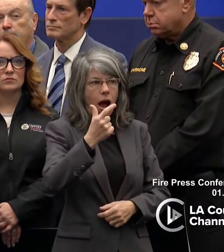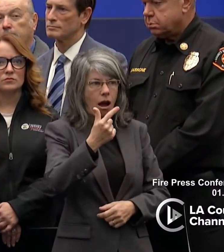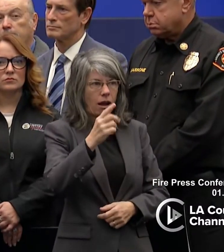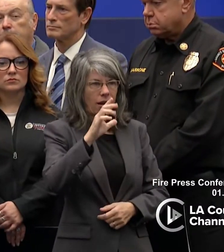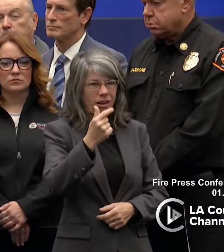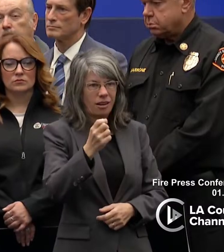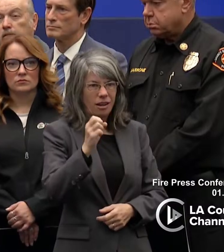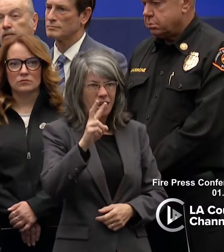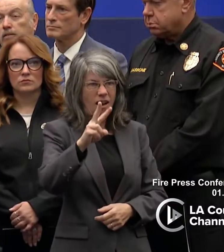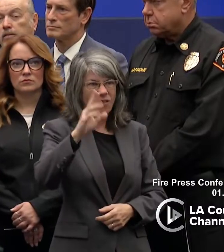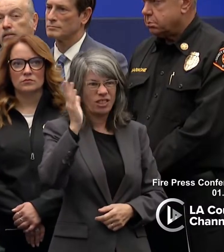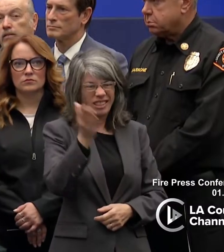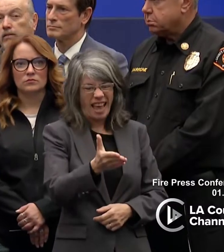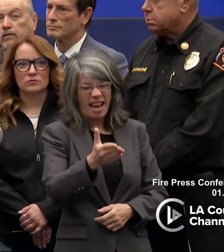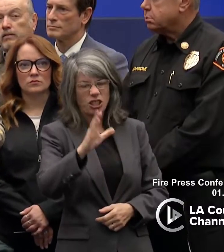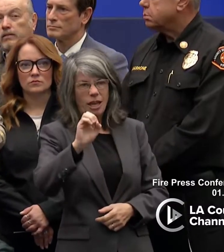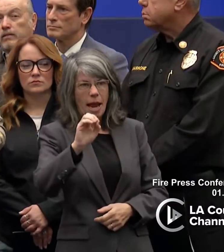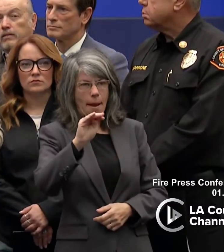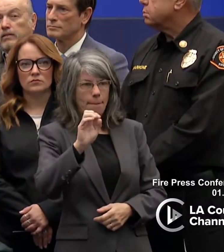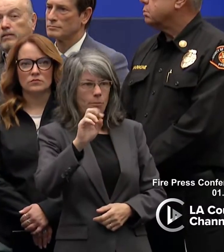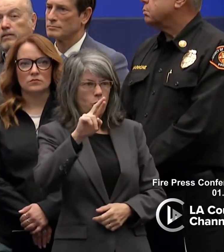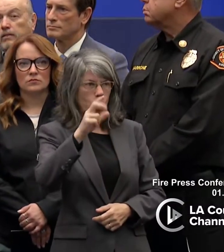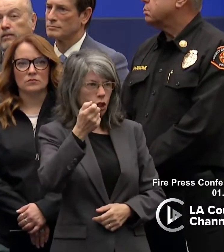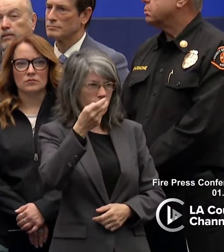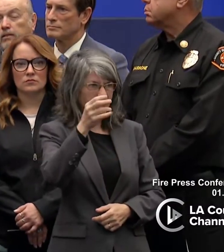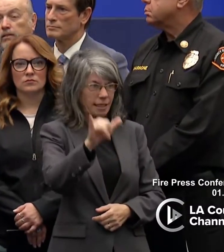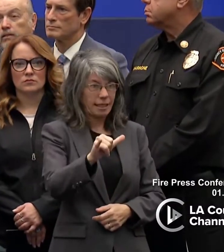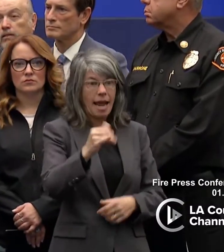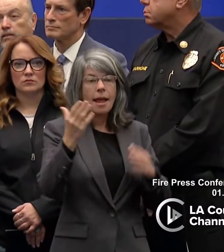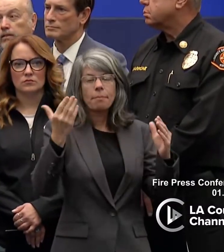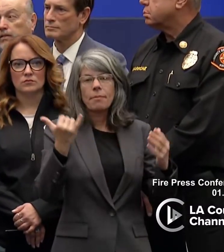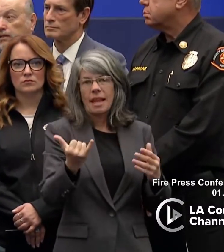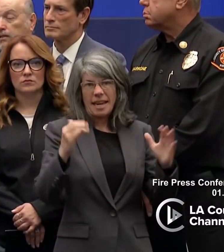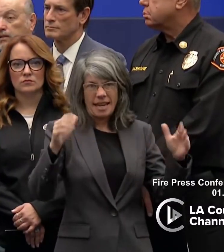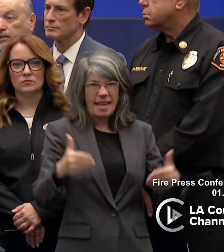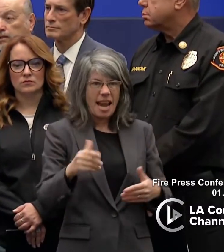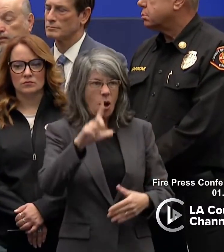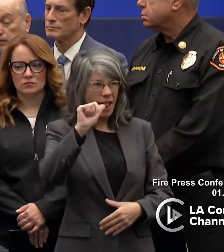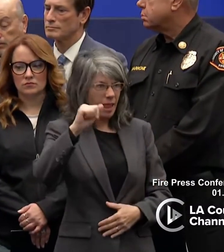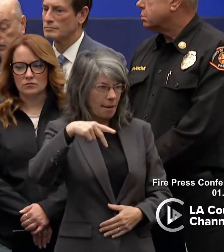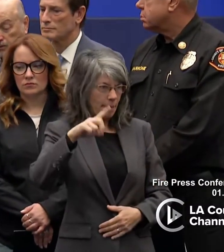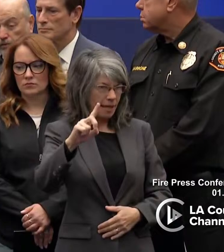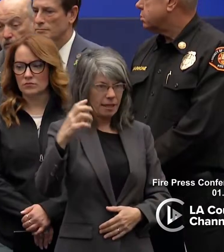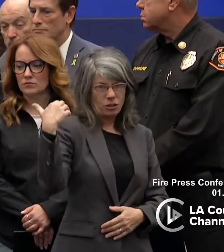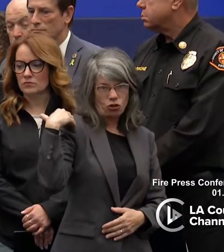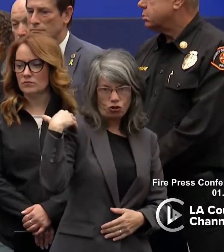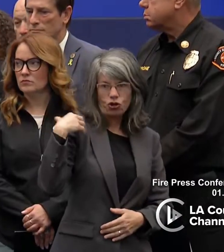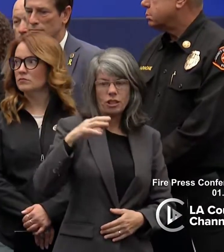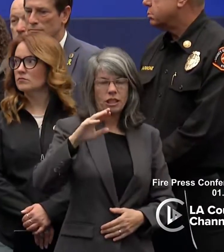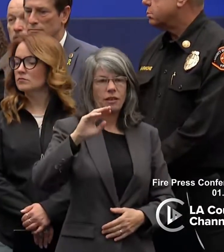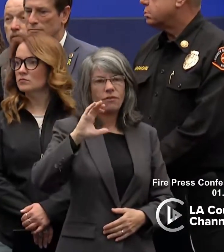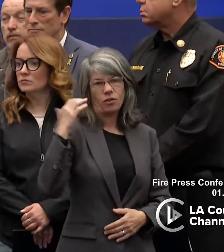lacounty.gov/emergency. I'd like now to introduce Jim McDonald, the Chief of the Los Angeles Police Department.